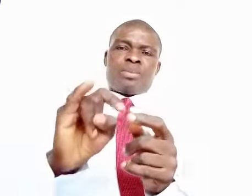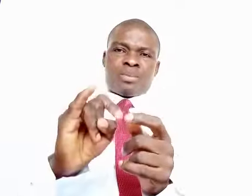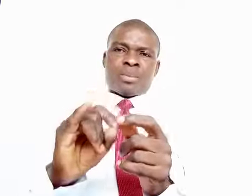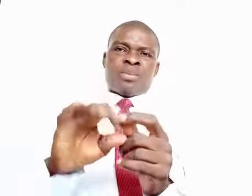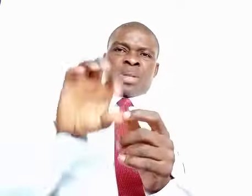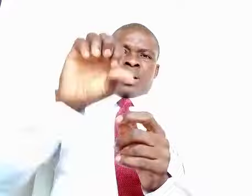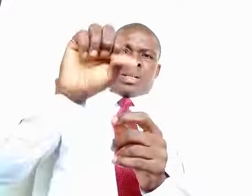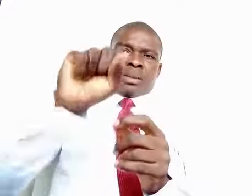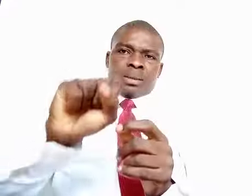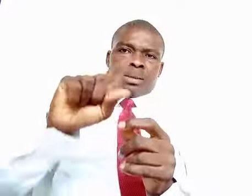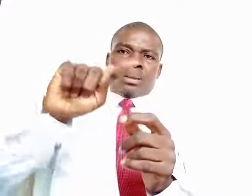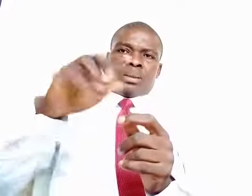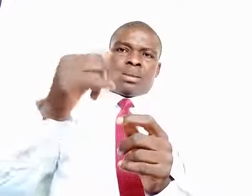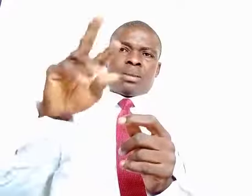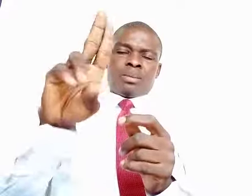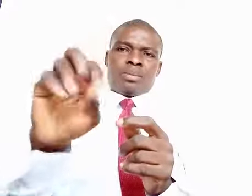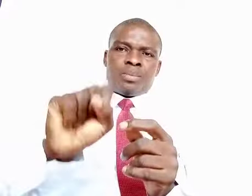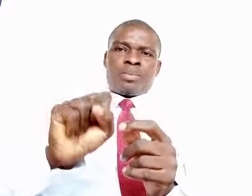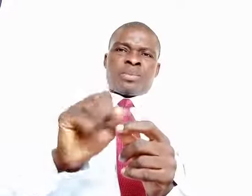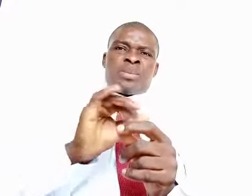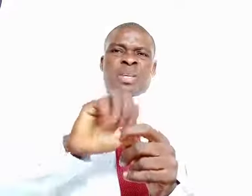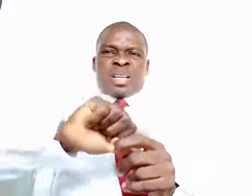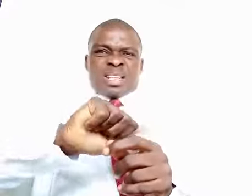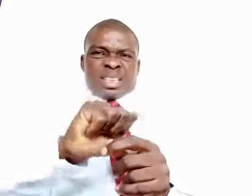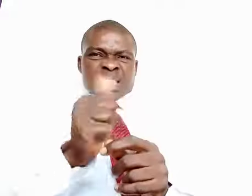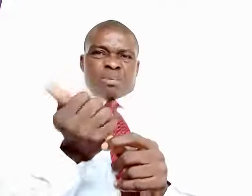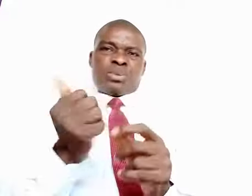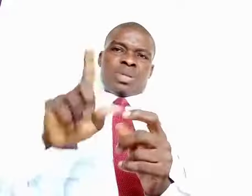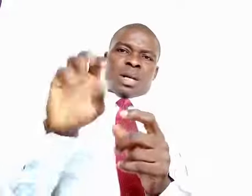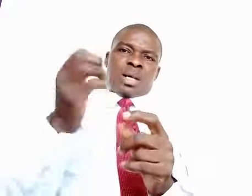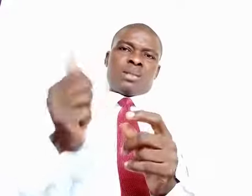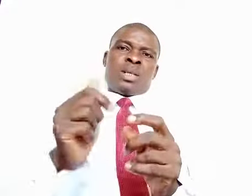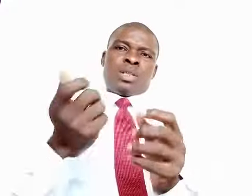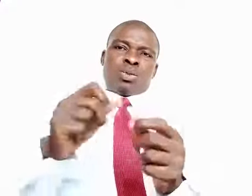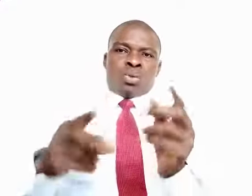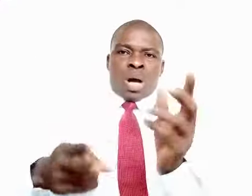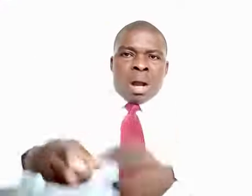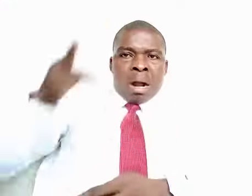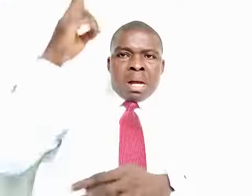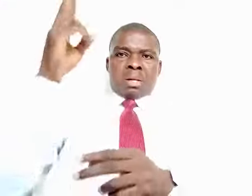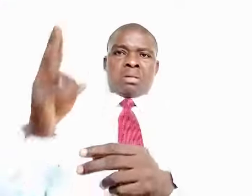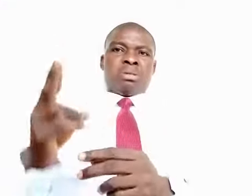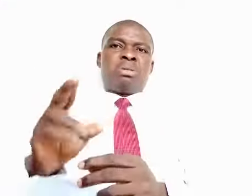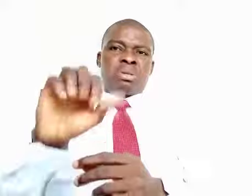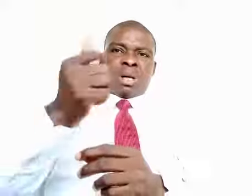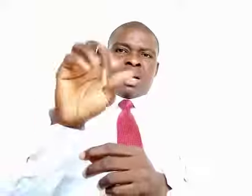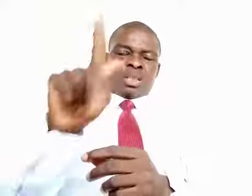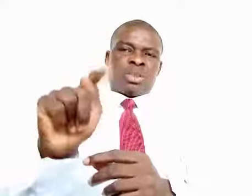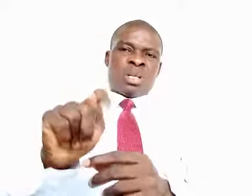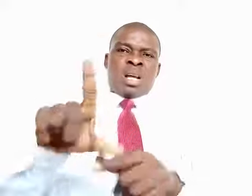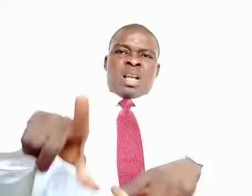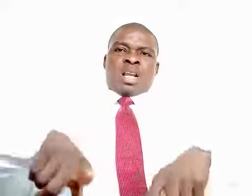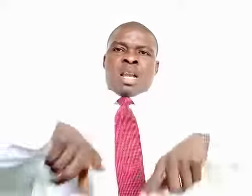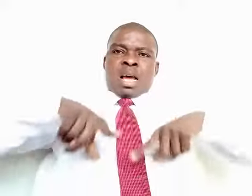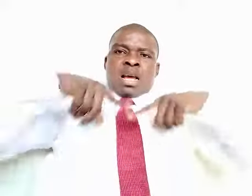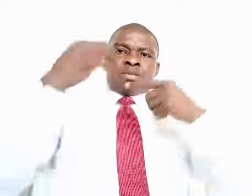Stimuli, any stimulating act to arouse action. Lifespan, the period